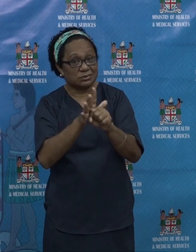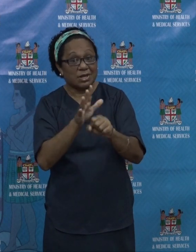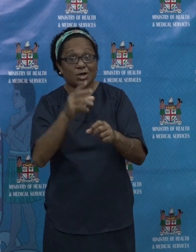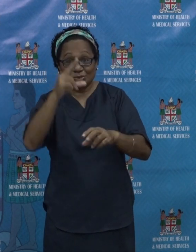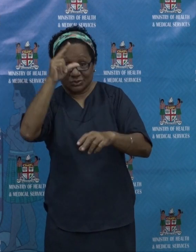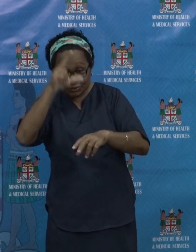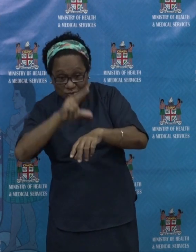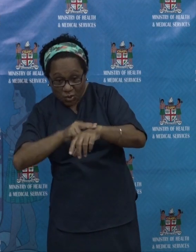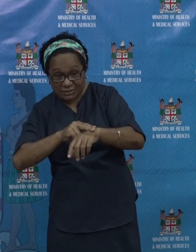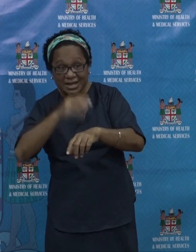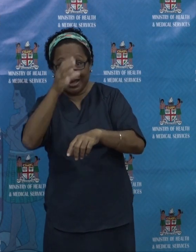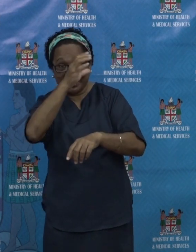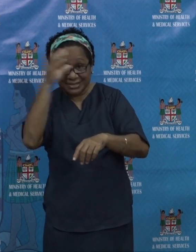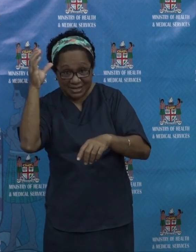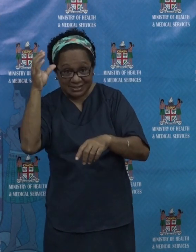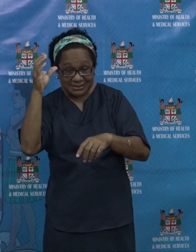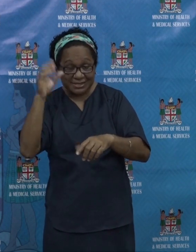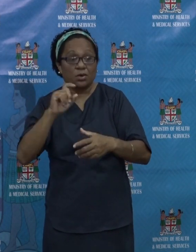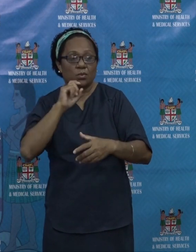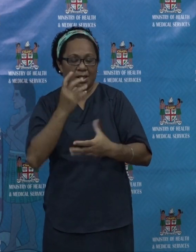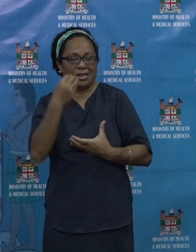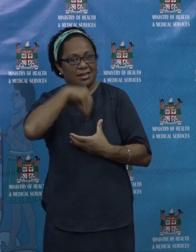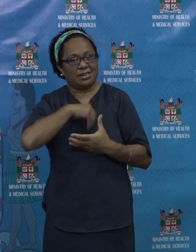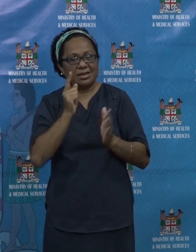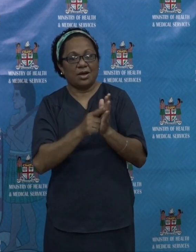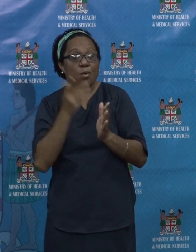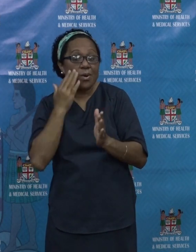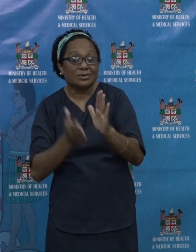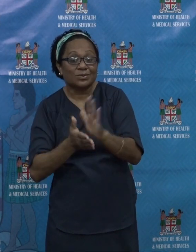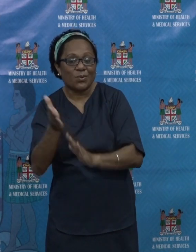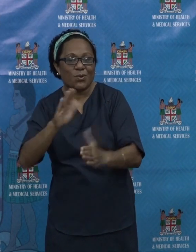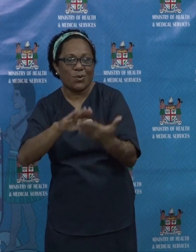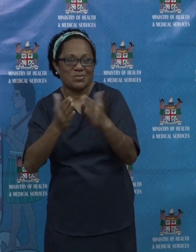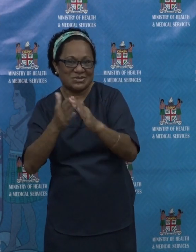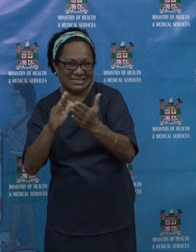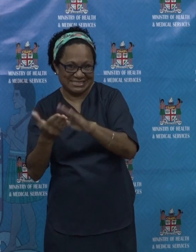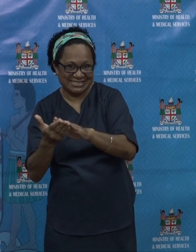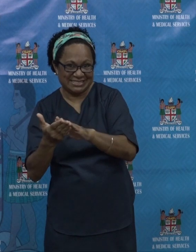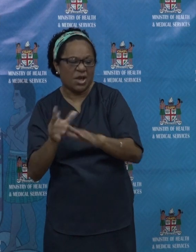community than in a hospital where they are wearing full personal protective equipment.